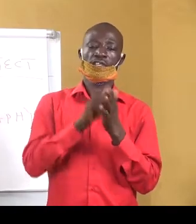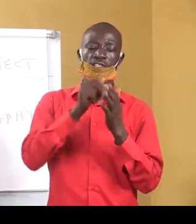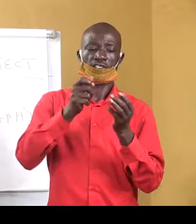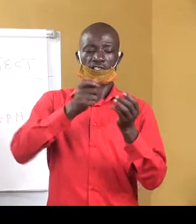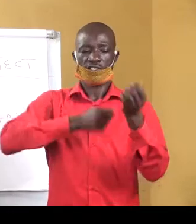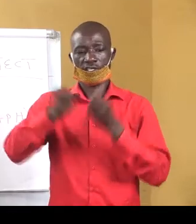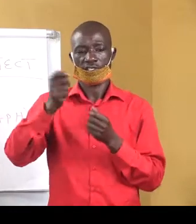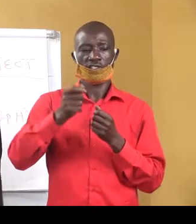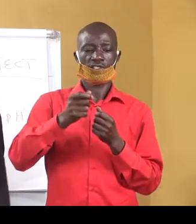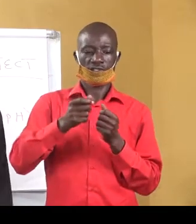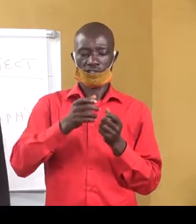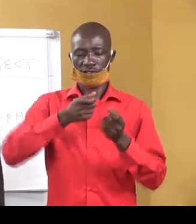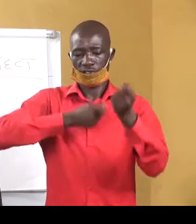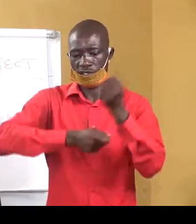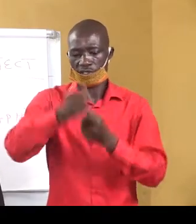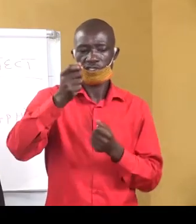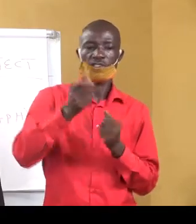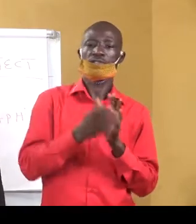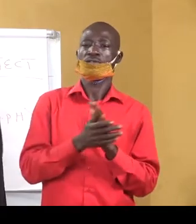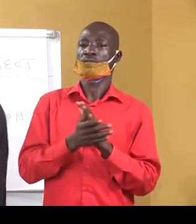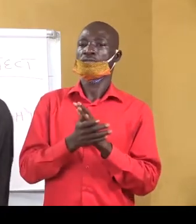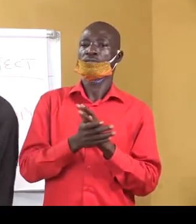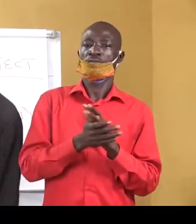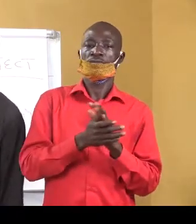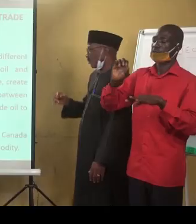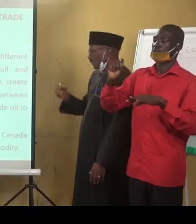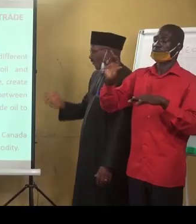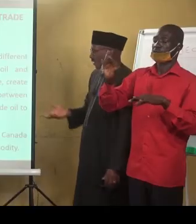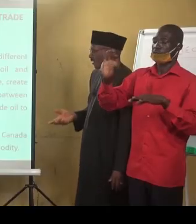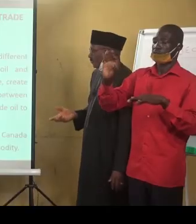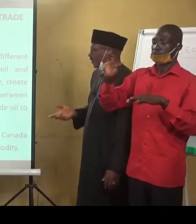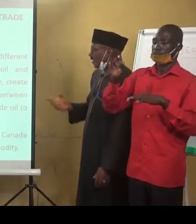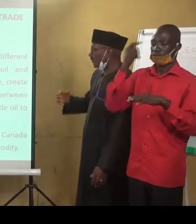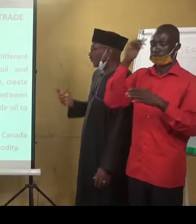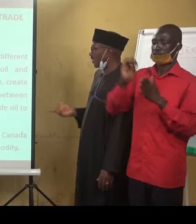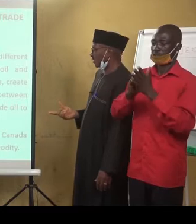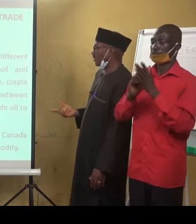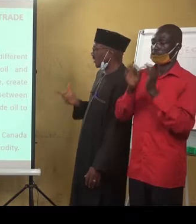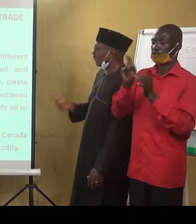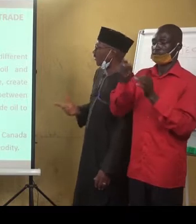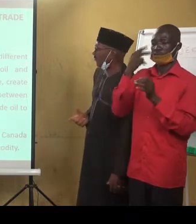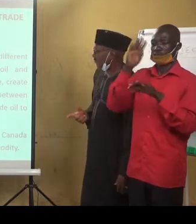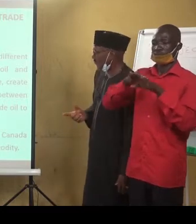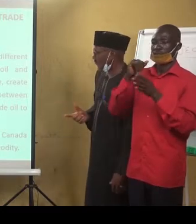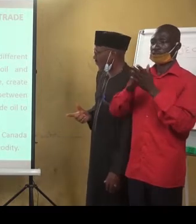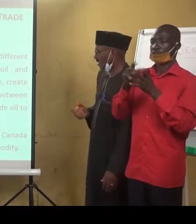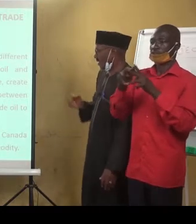exchange of differences in natural resources. For example, now, if you look at it carefully,